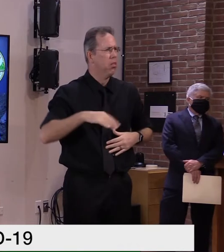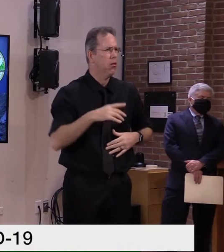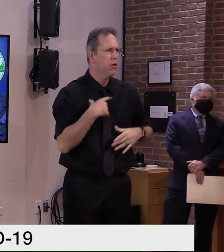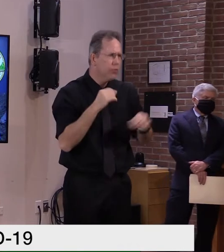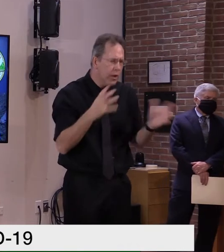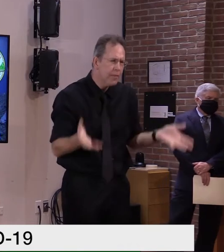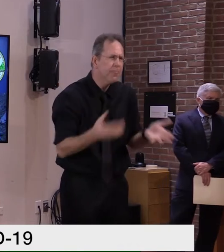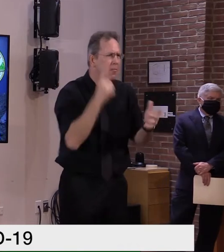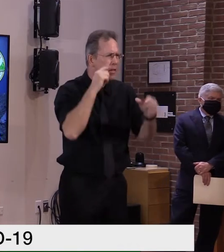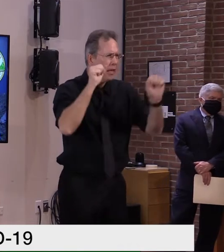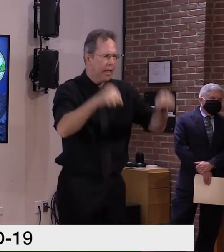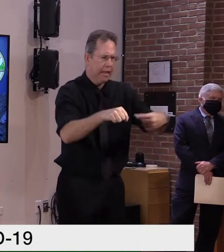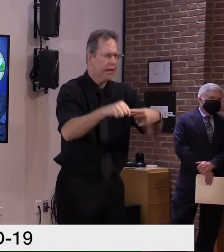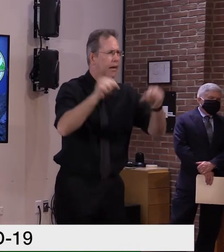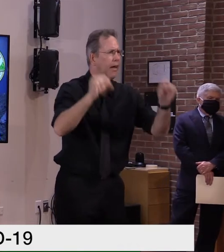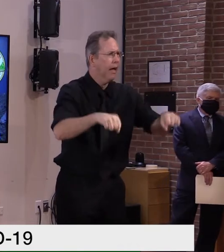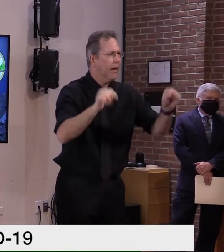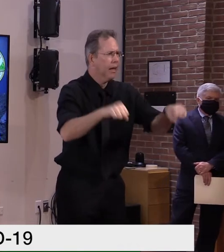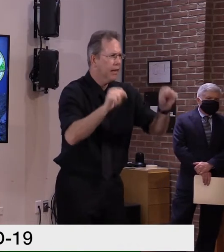more clearly